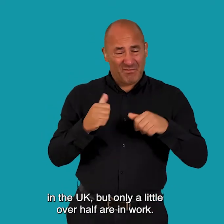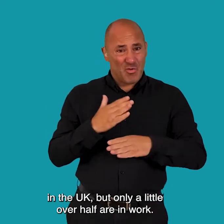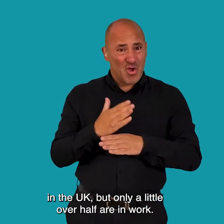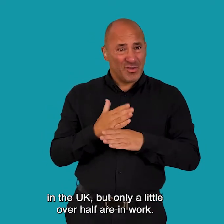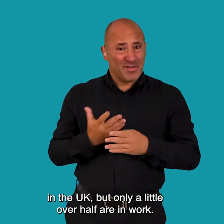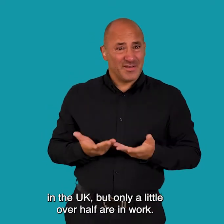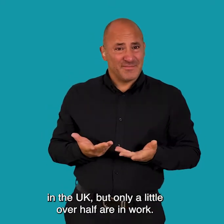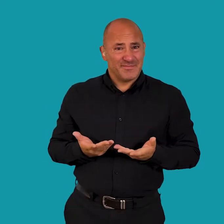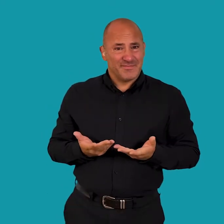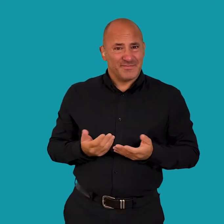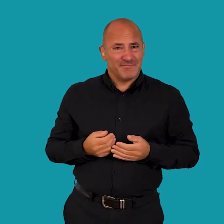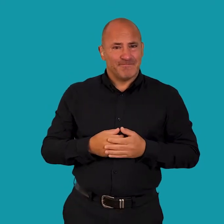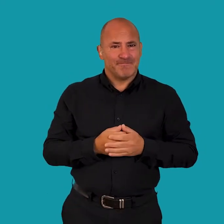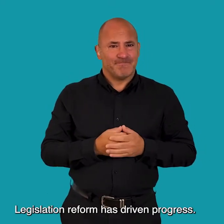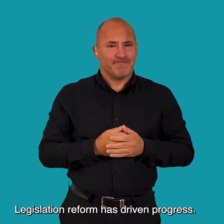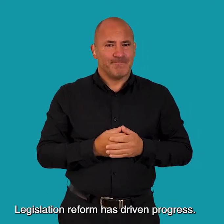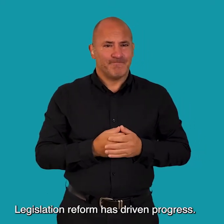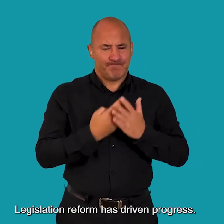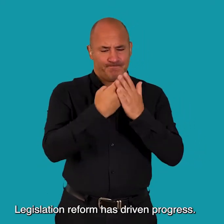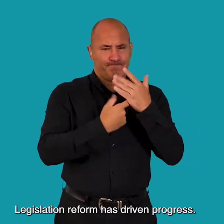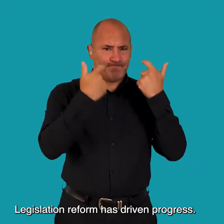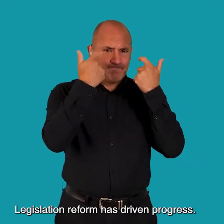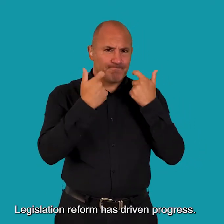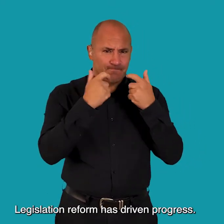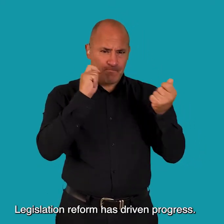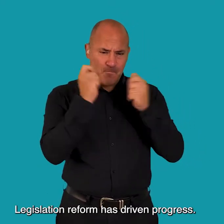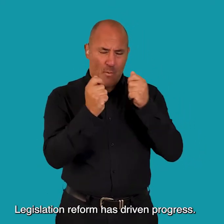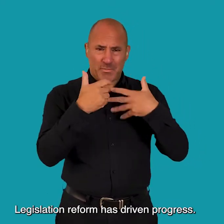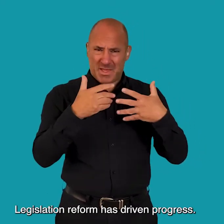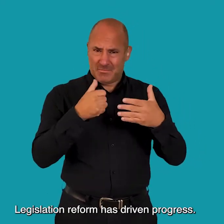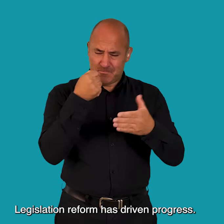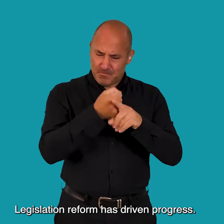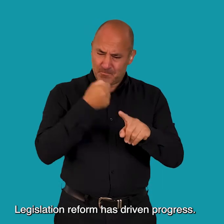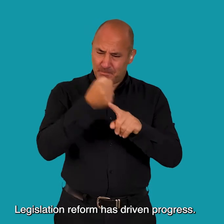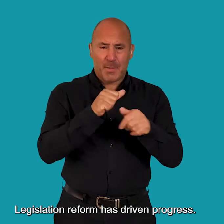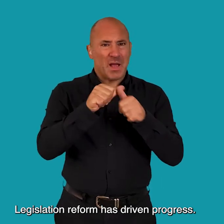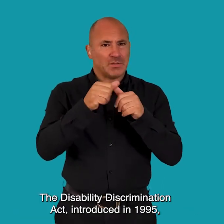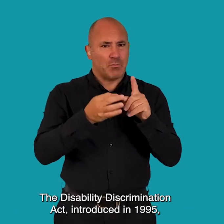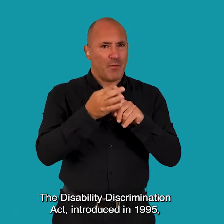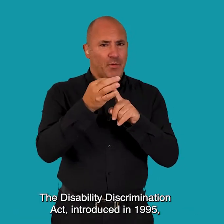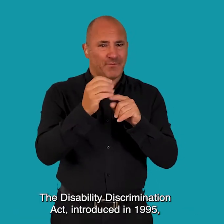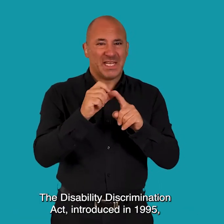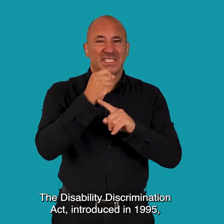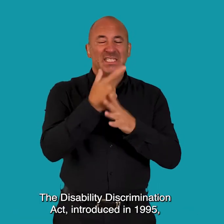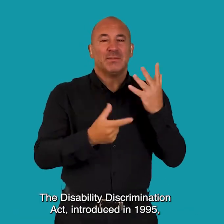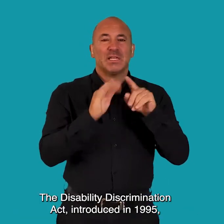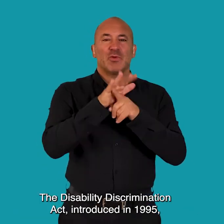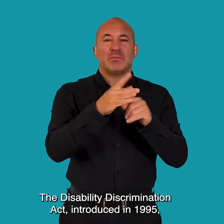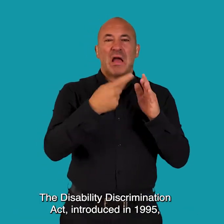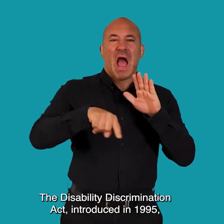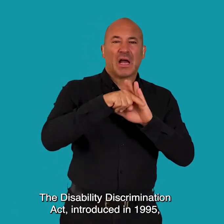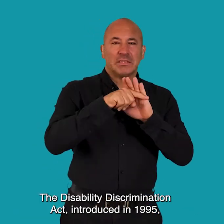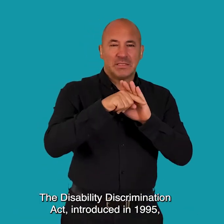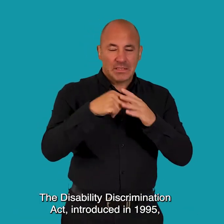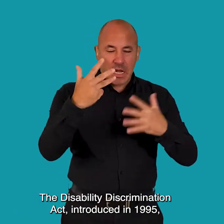in work. Legislation reform has driven progress. The Disability Discrimination Act, introduced